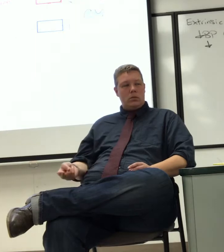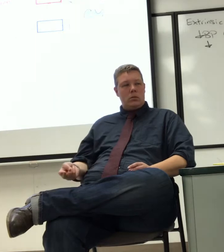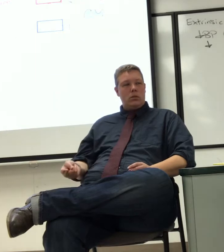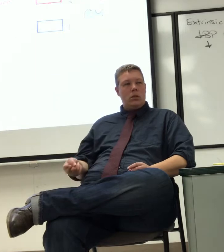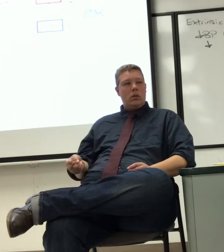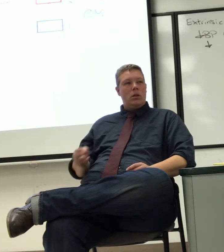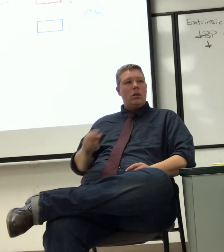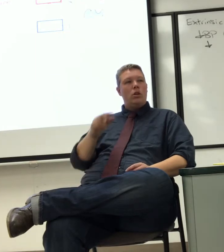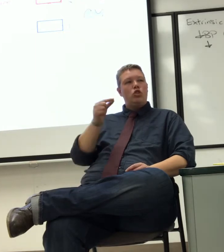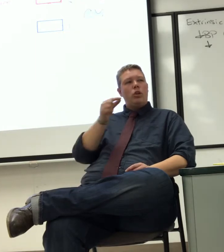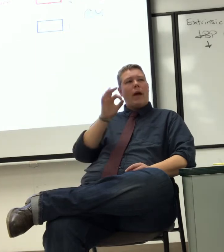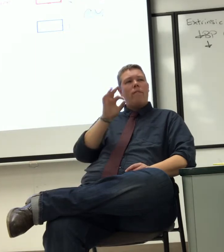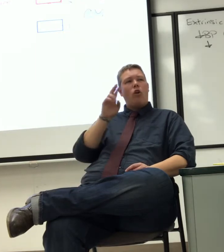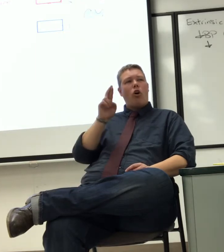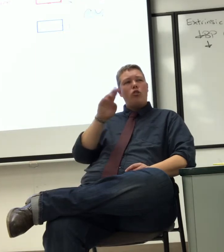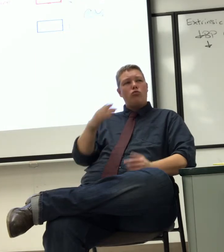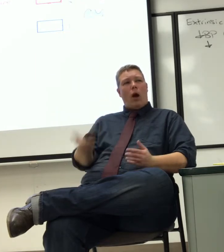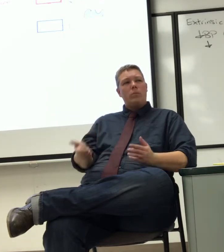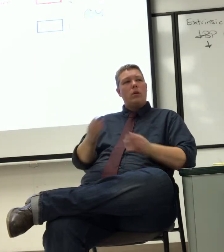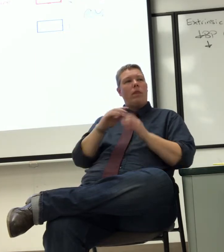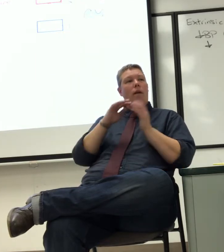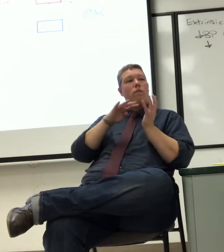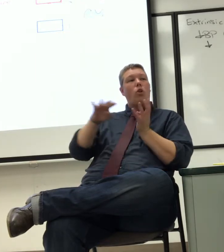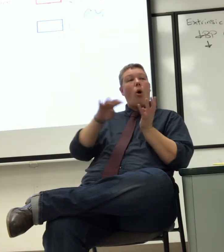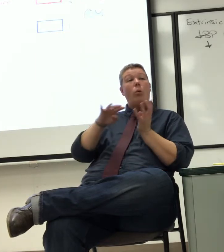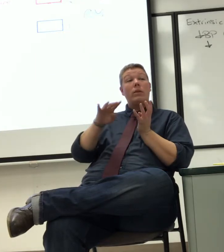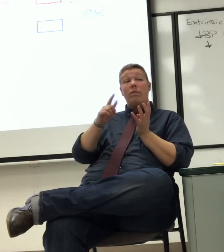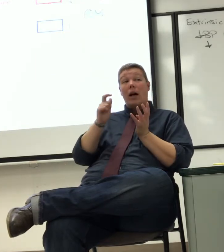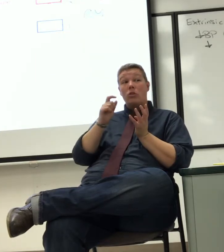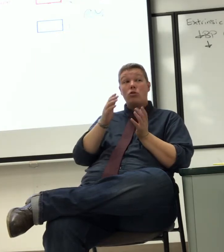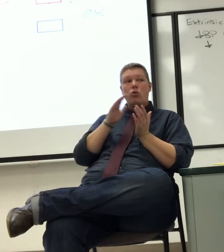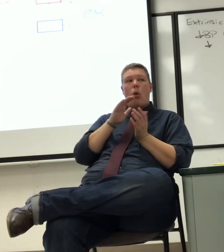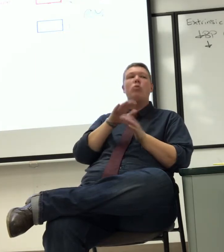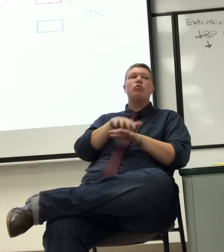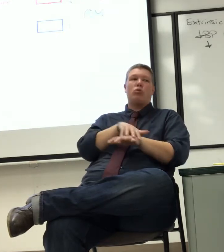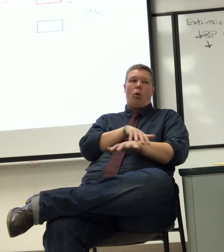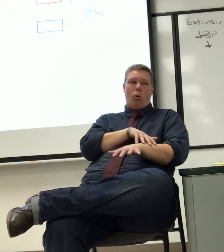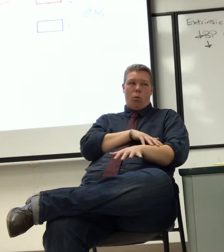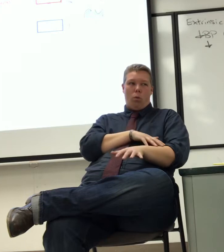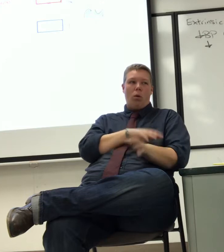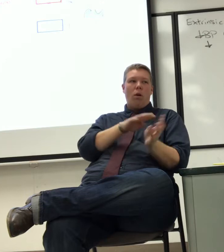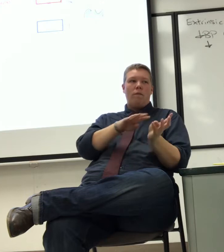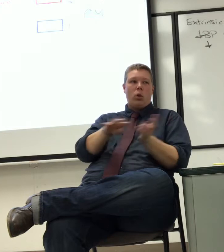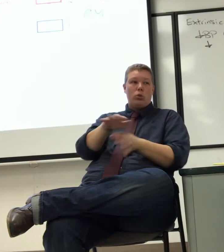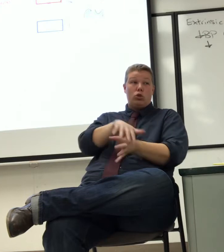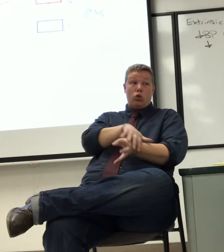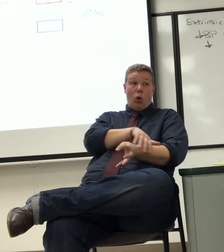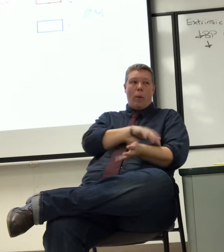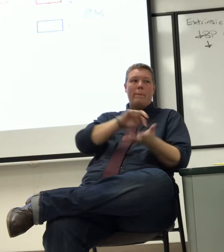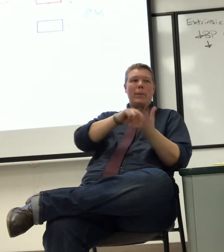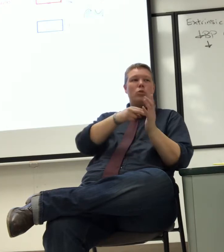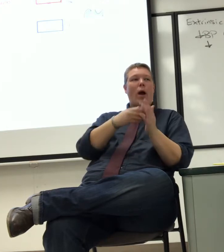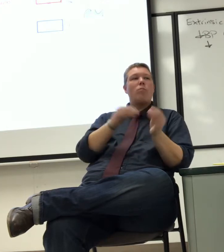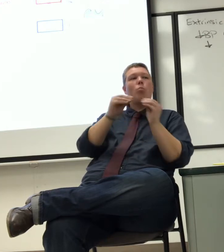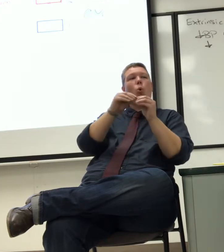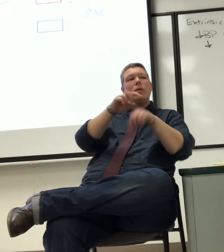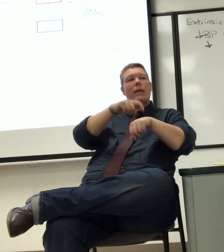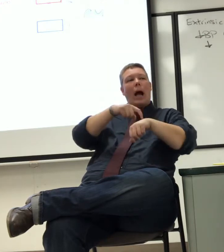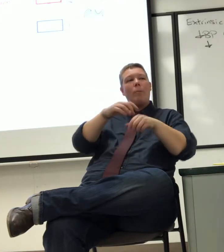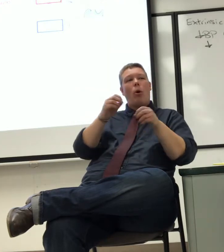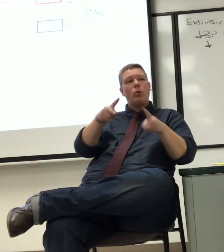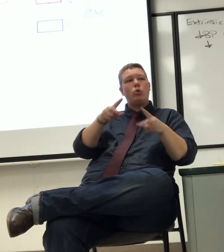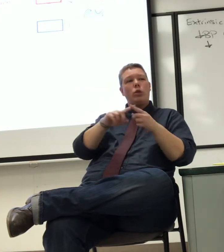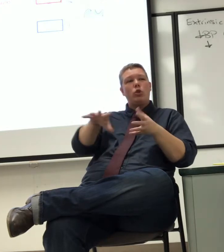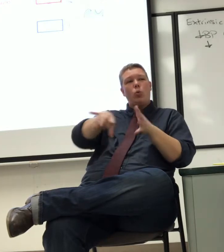GFR drops, what's happening to flow? Fast or slow? Slow. So you have more time to reabsorb. You remove